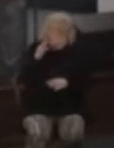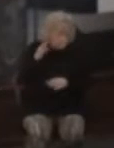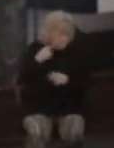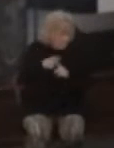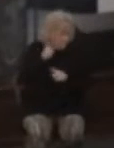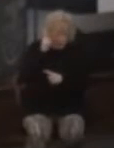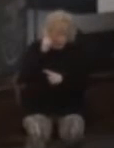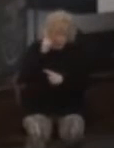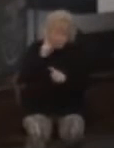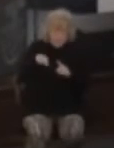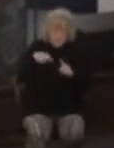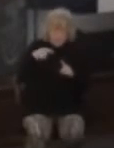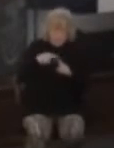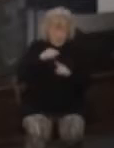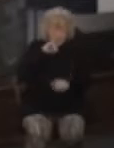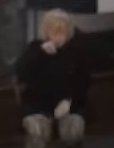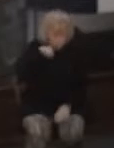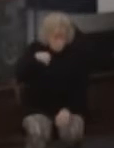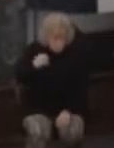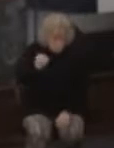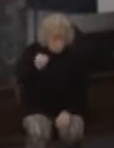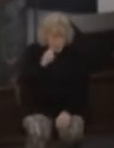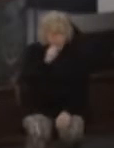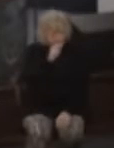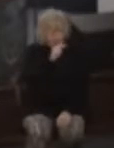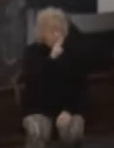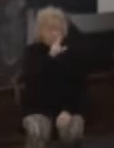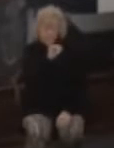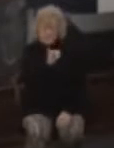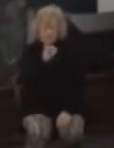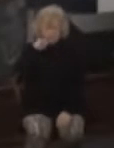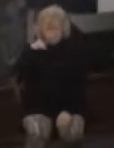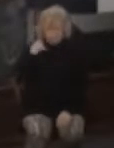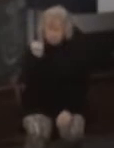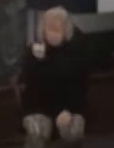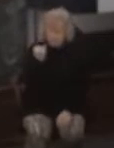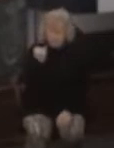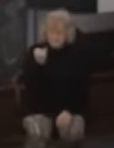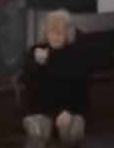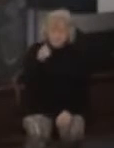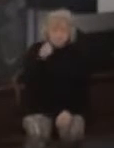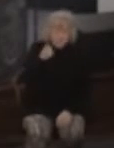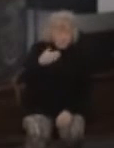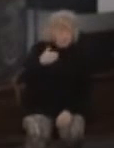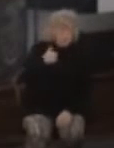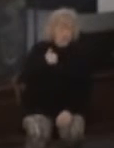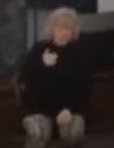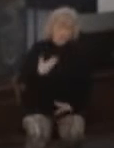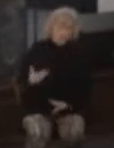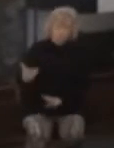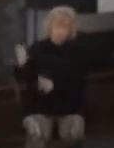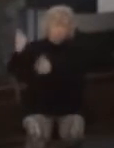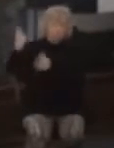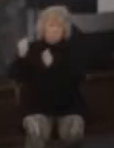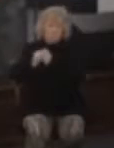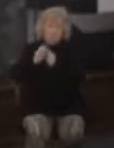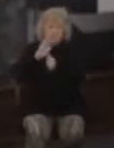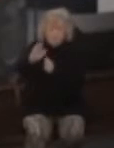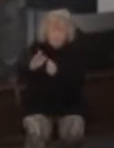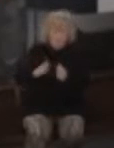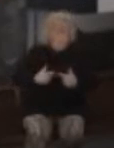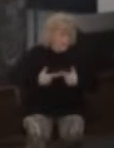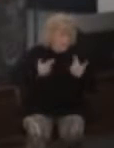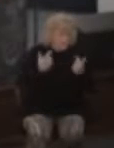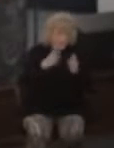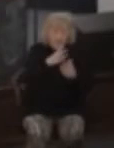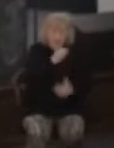have envy, where you have jealousy and selfish ambition, there you find disorder and every evil